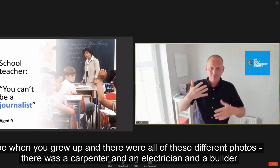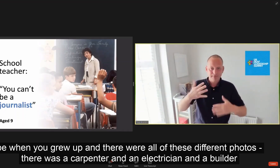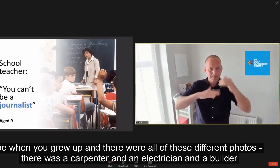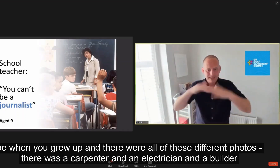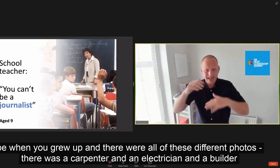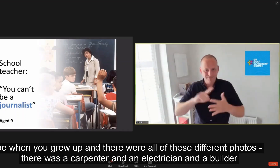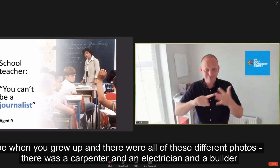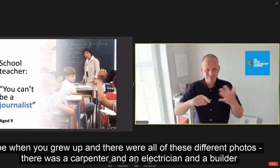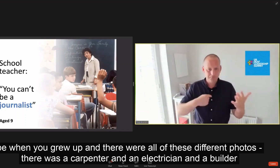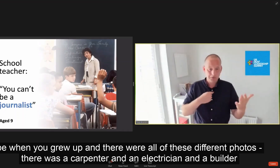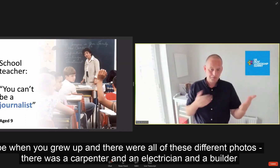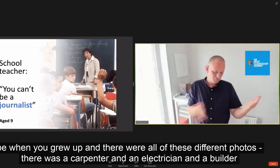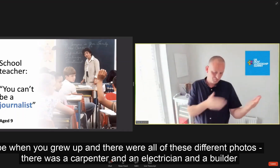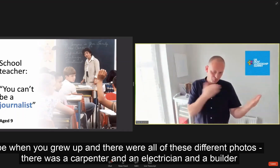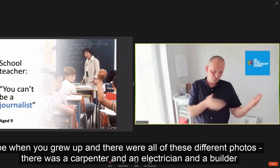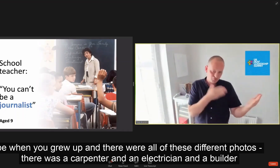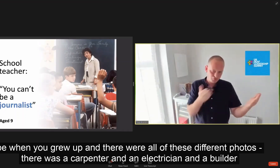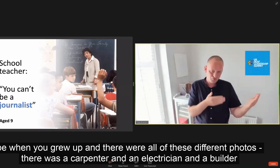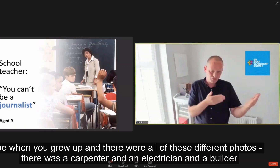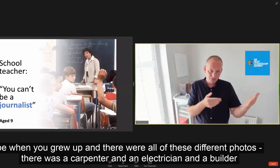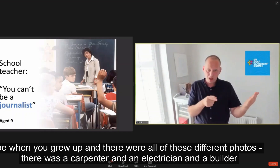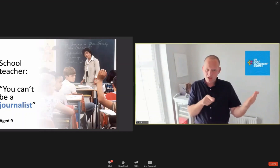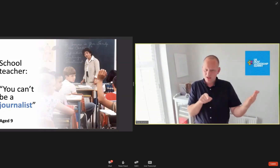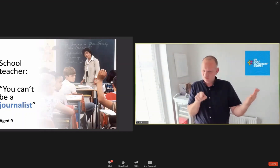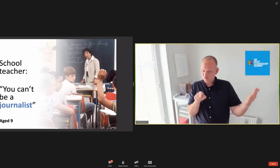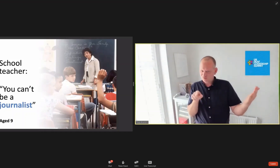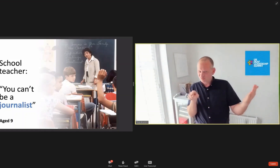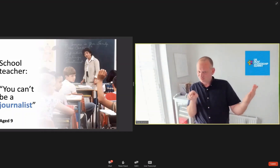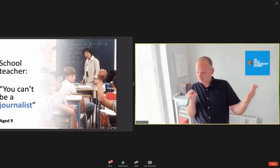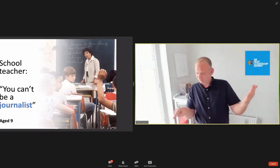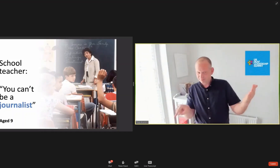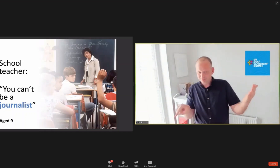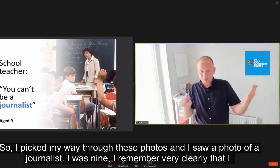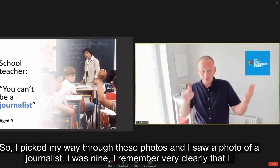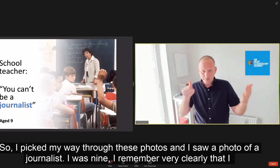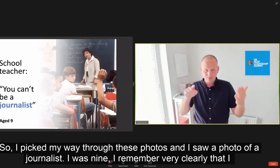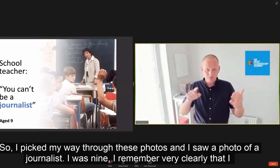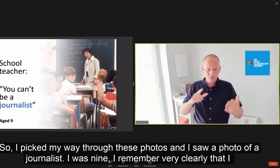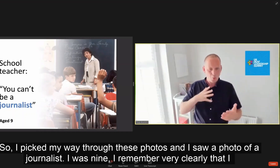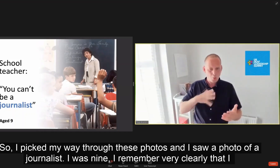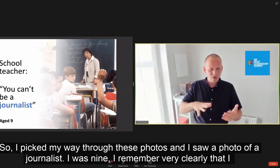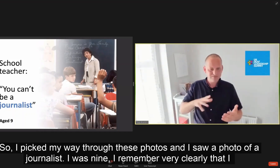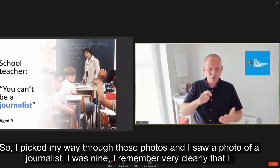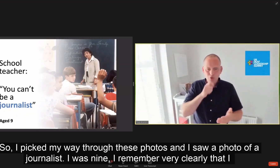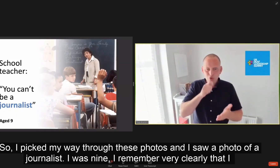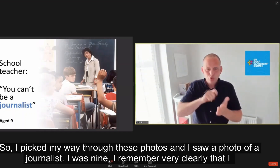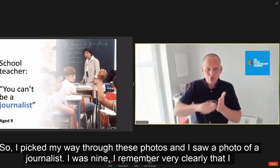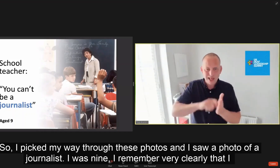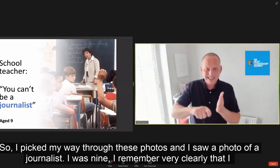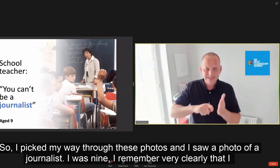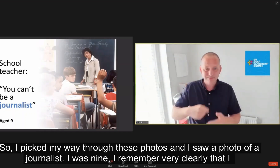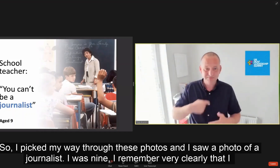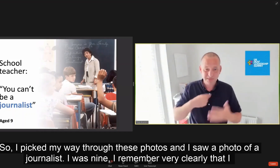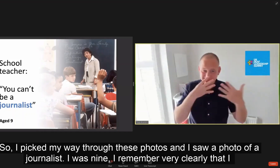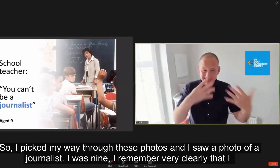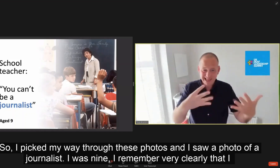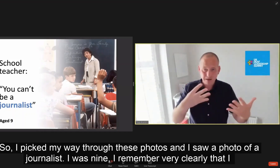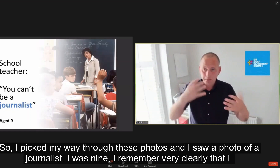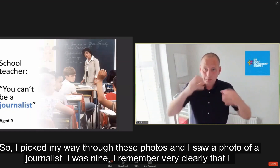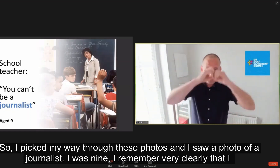an electrician and a builder. So I flipped my way through these photos, and I saw a photo of a